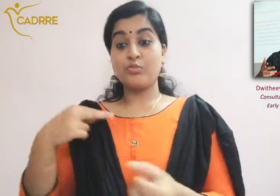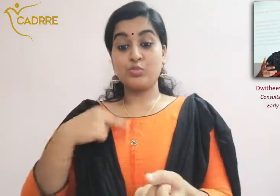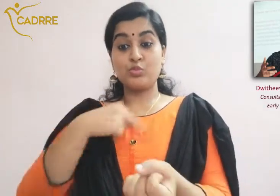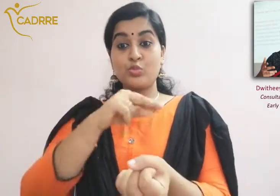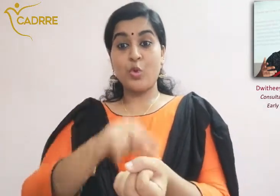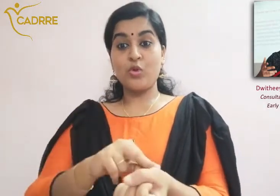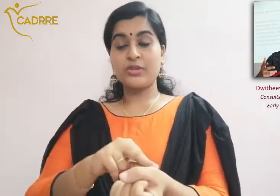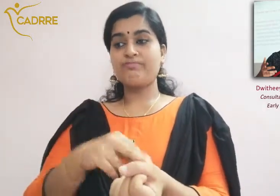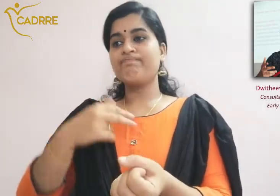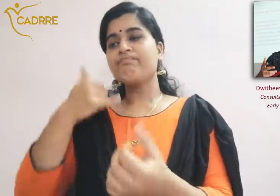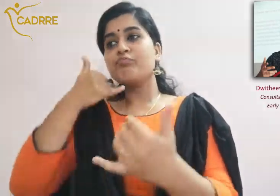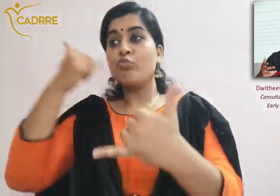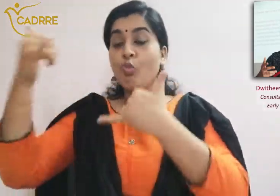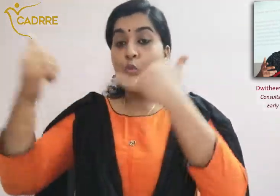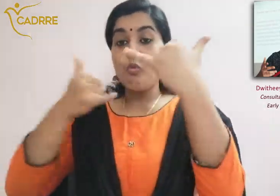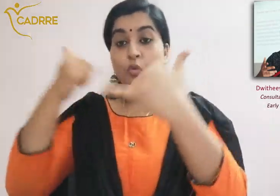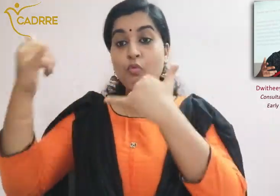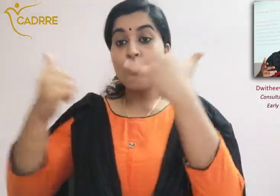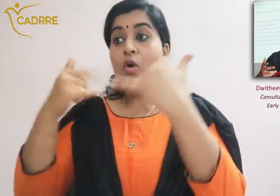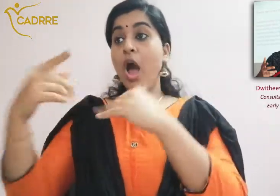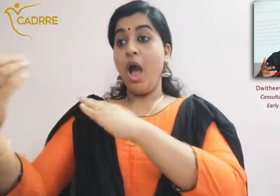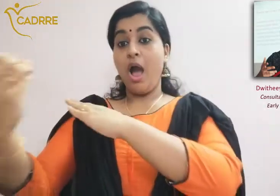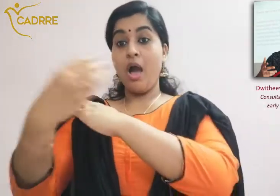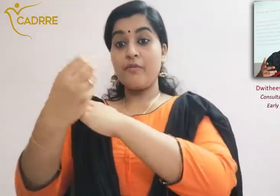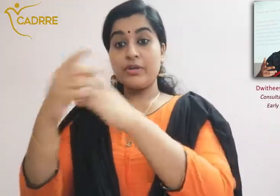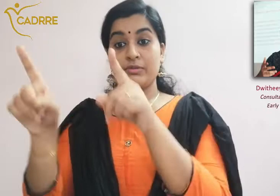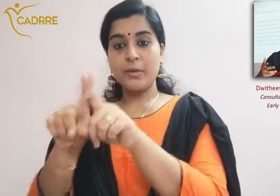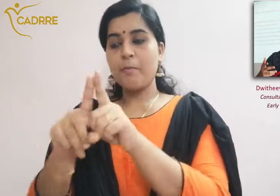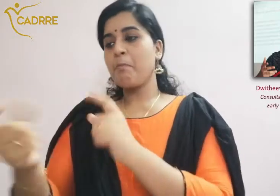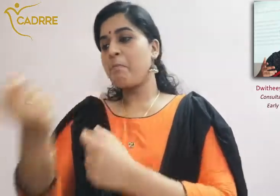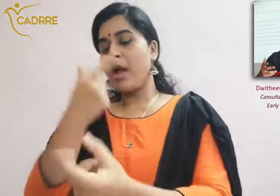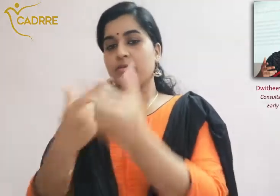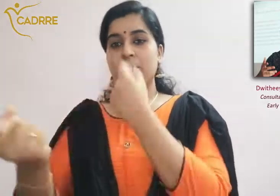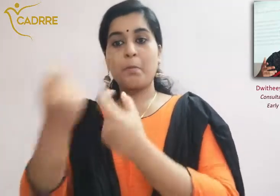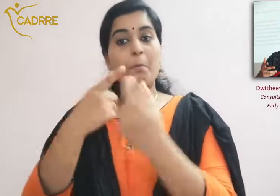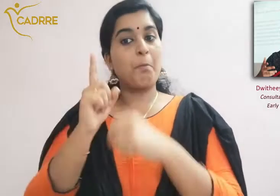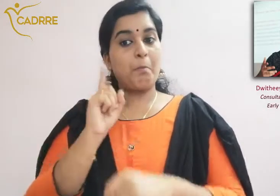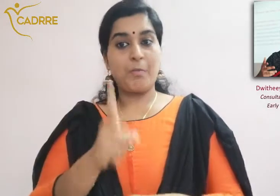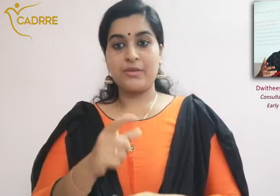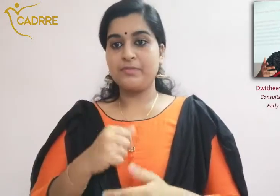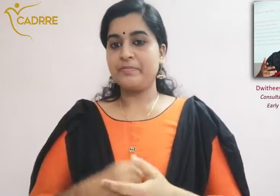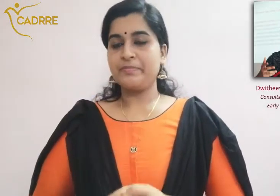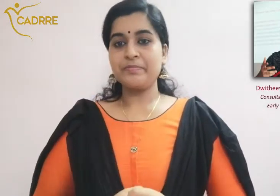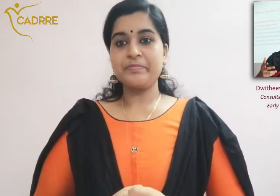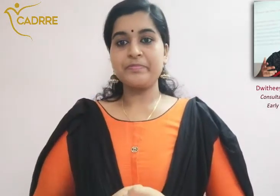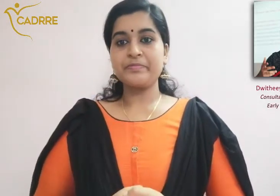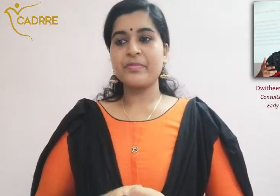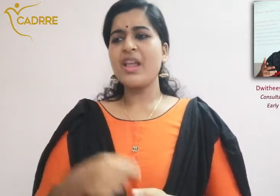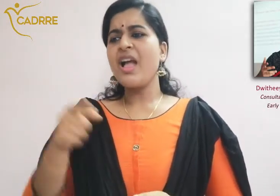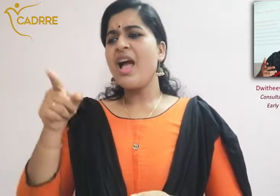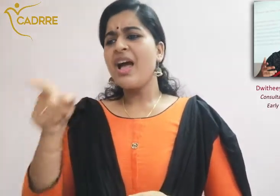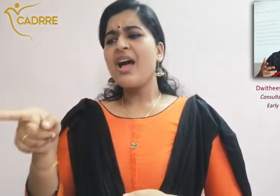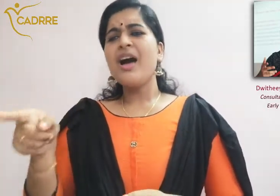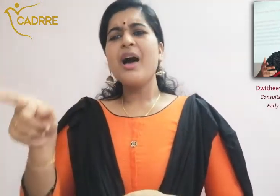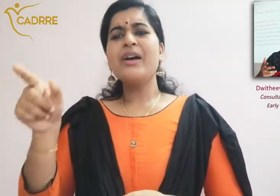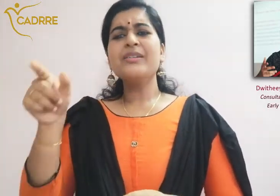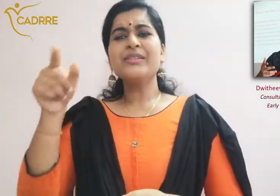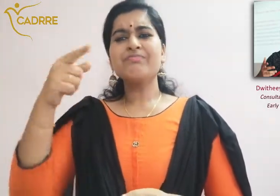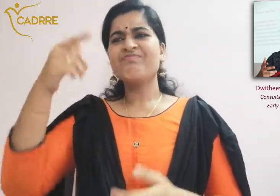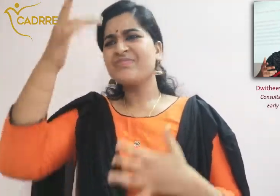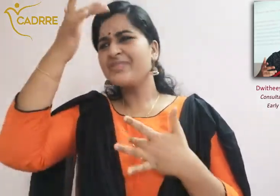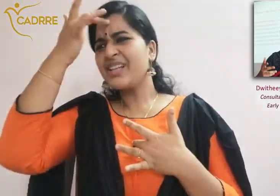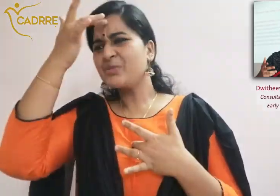with your doctor and the medicines are continued even now. Such people shall not wait